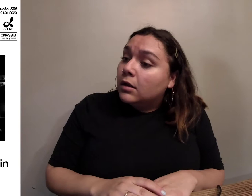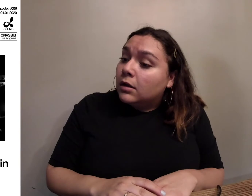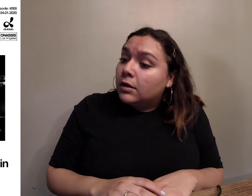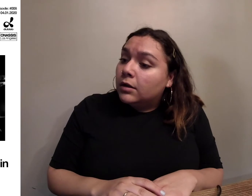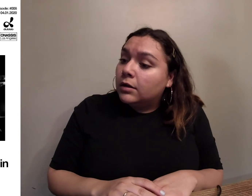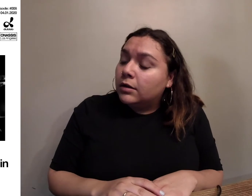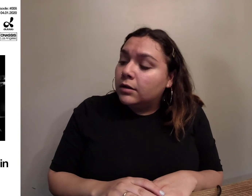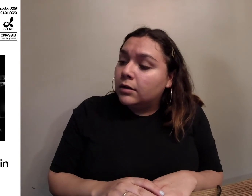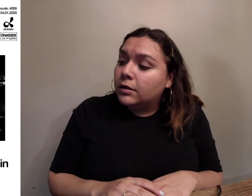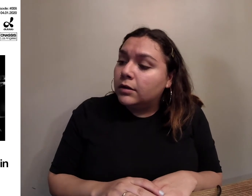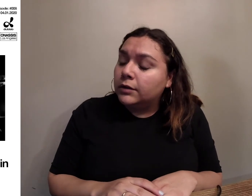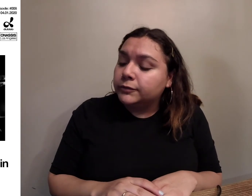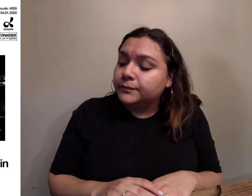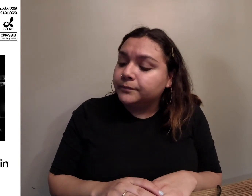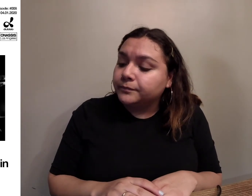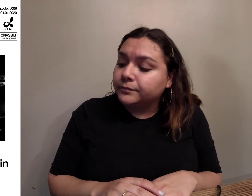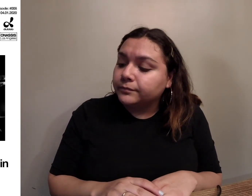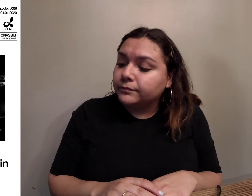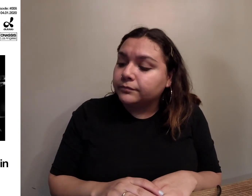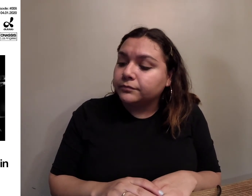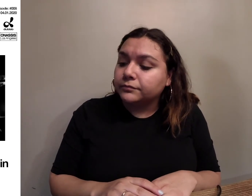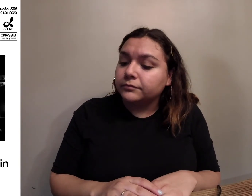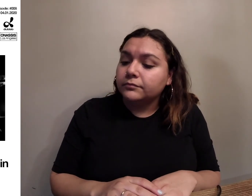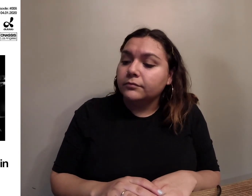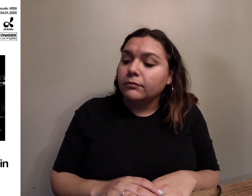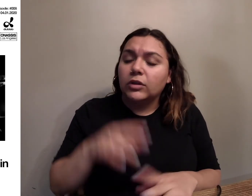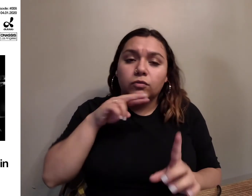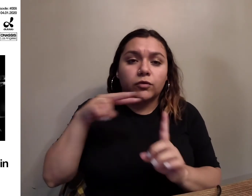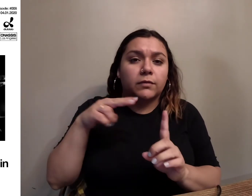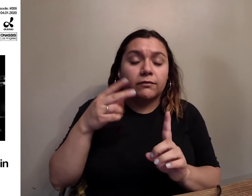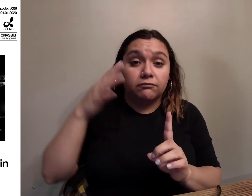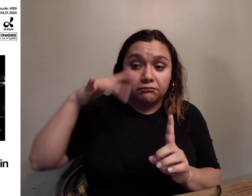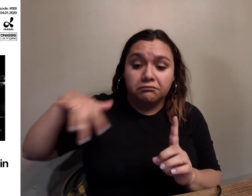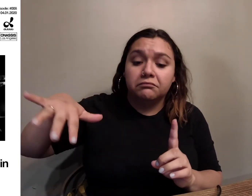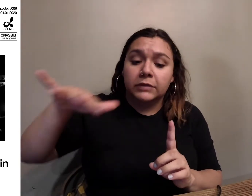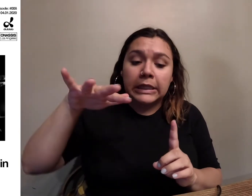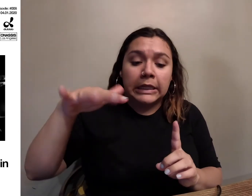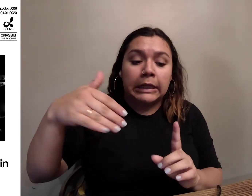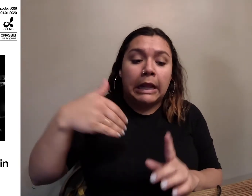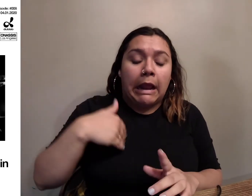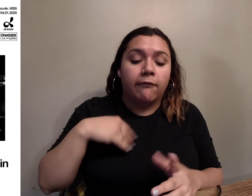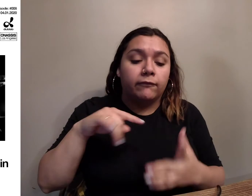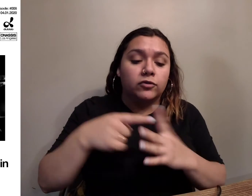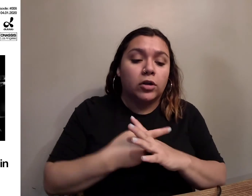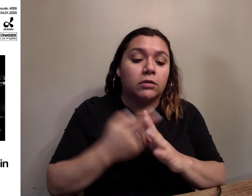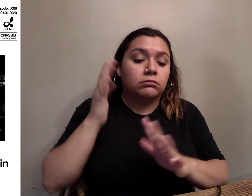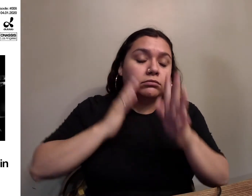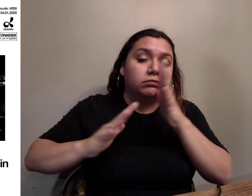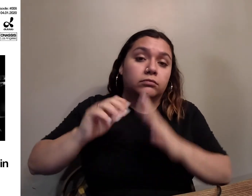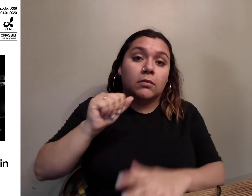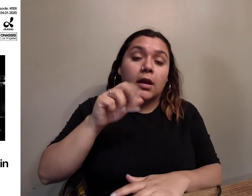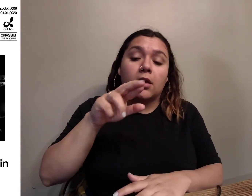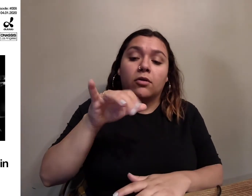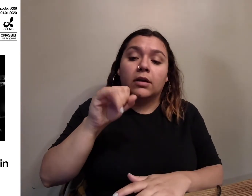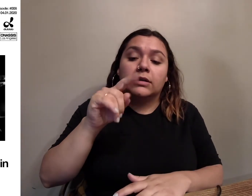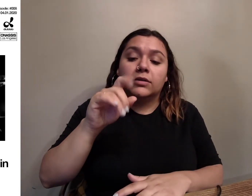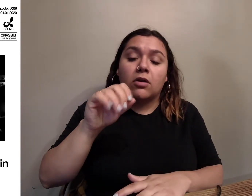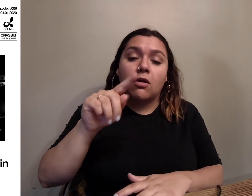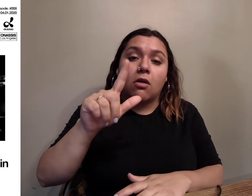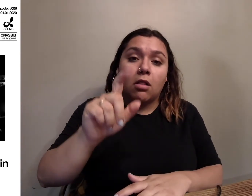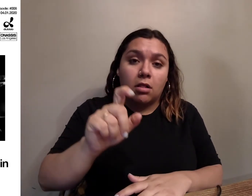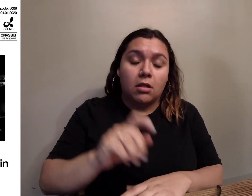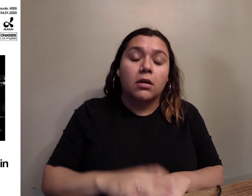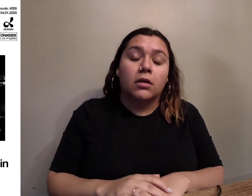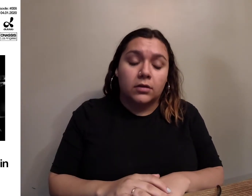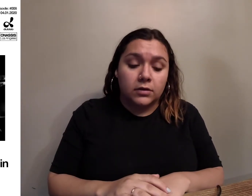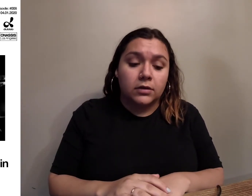There's a view out there, which has its origins in Aristotle, but you can find it in